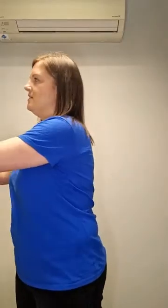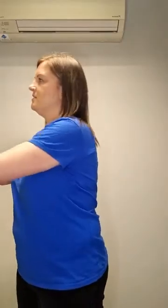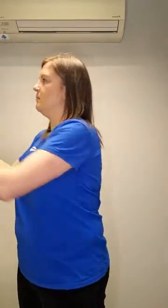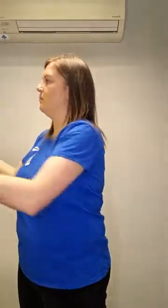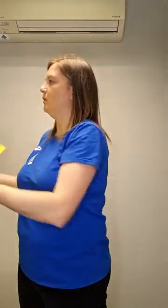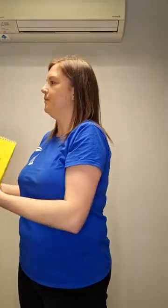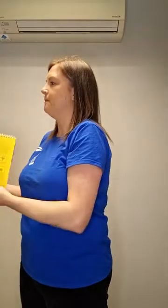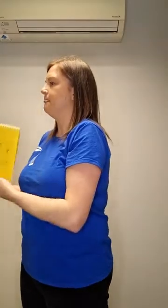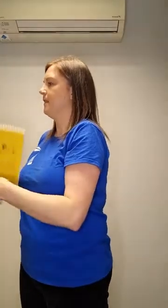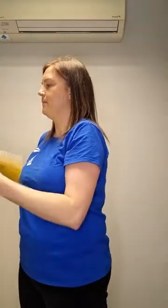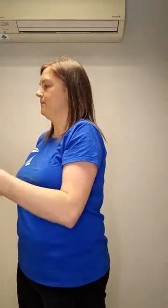and simple.